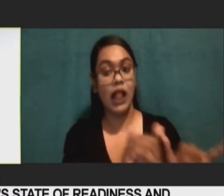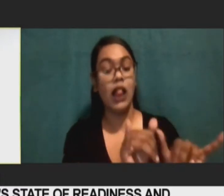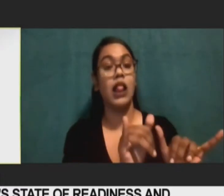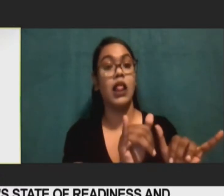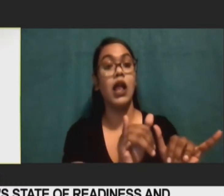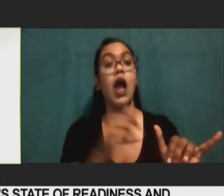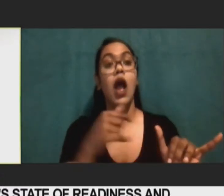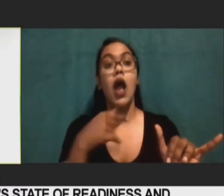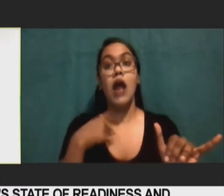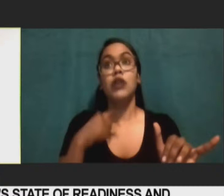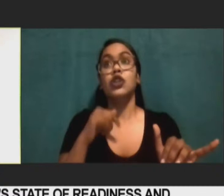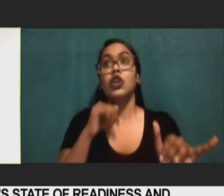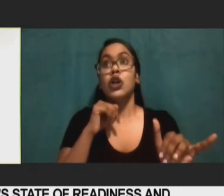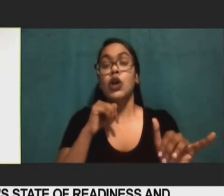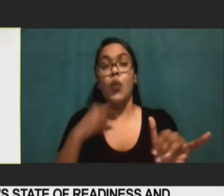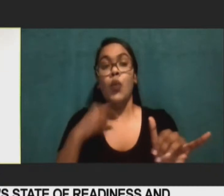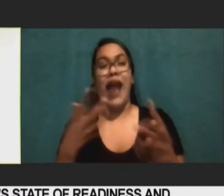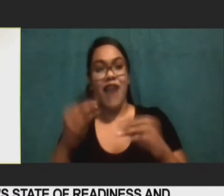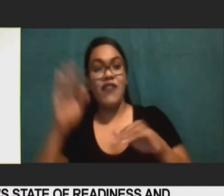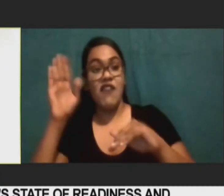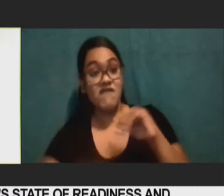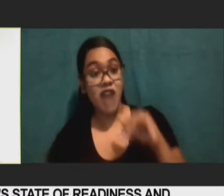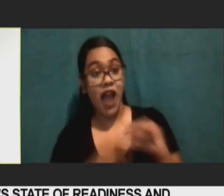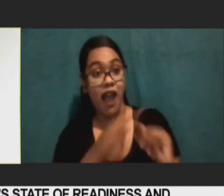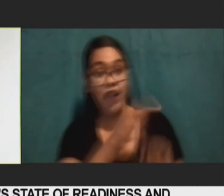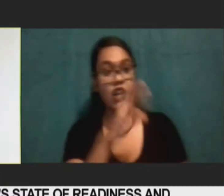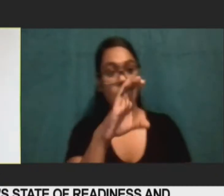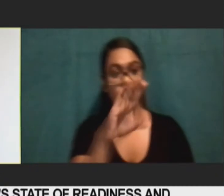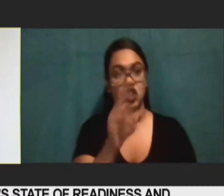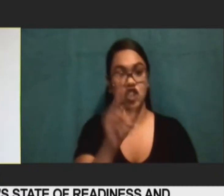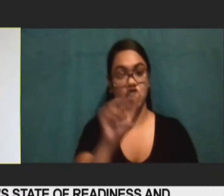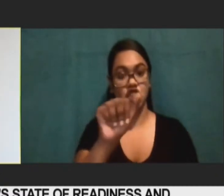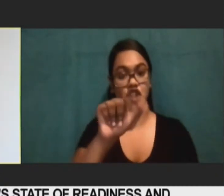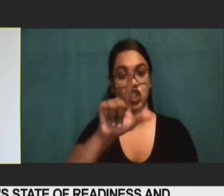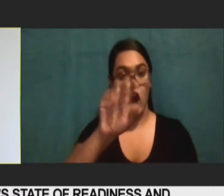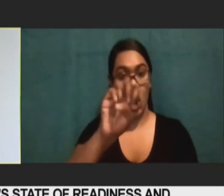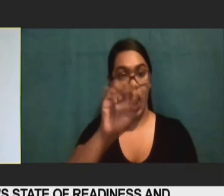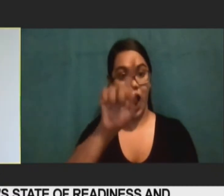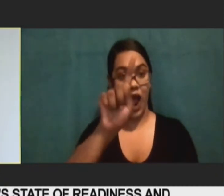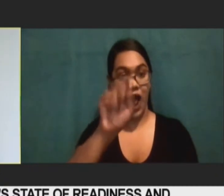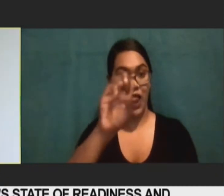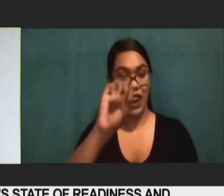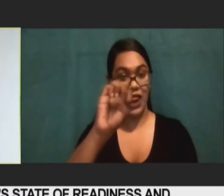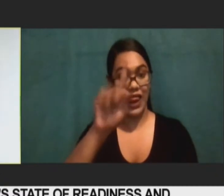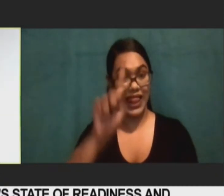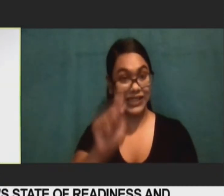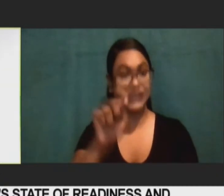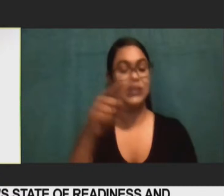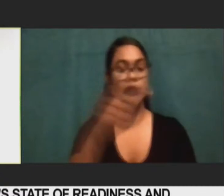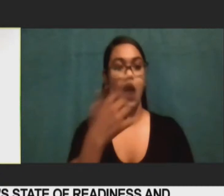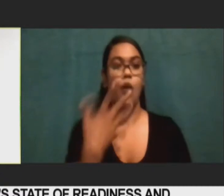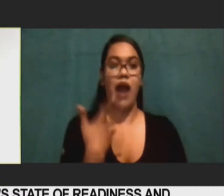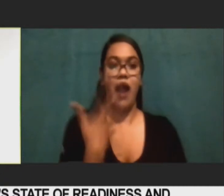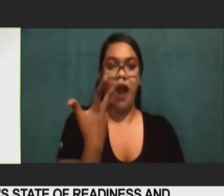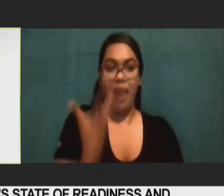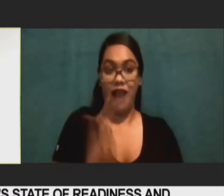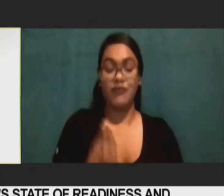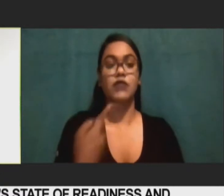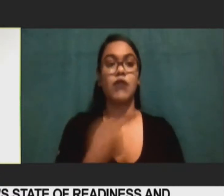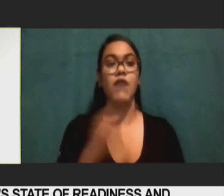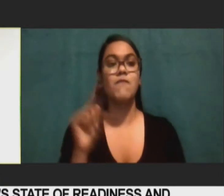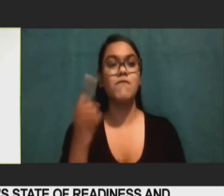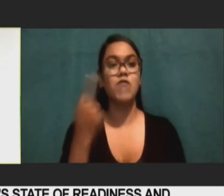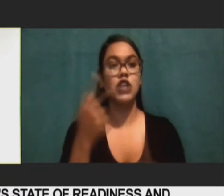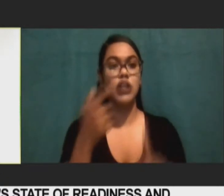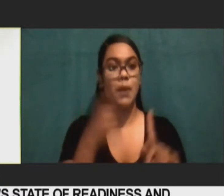fire, but the expertise that are there are highly appreciated. Because remember, the first patient in South Africa was managed